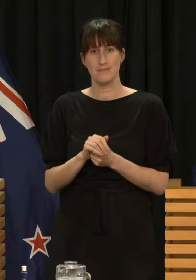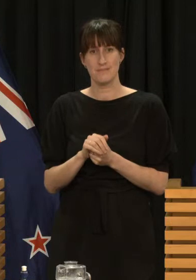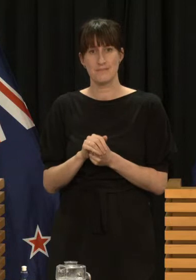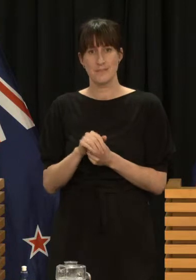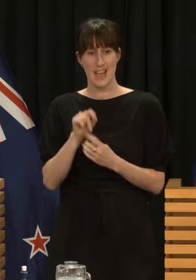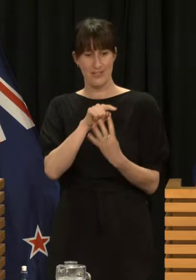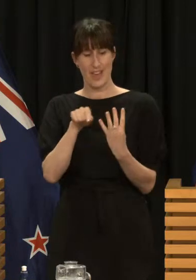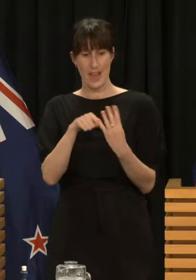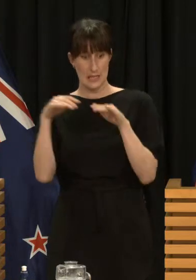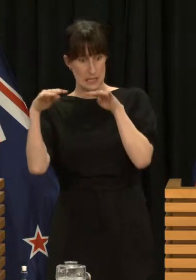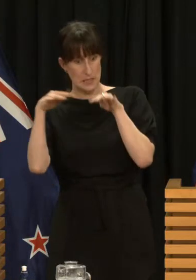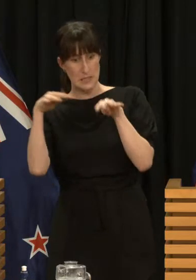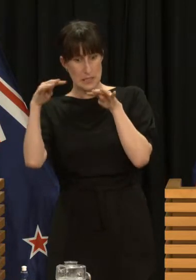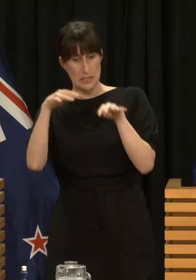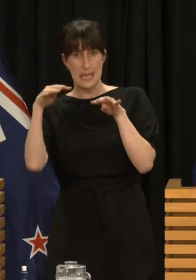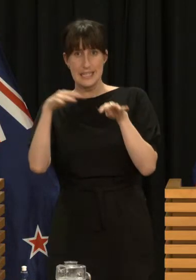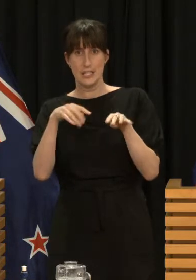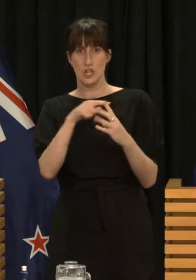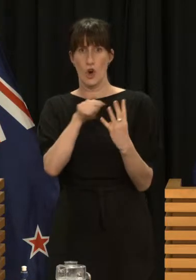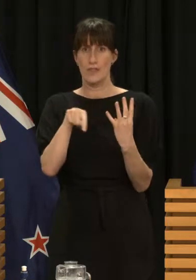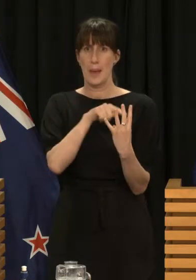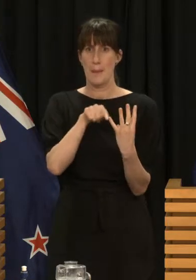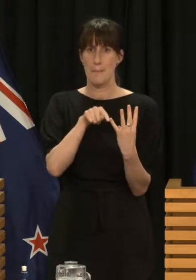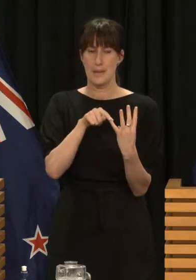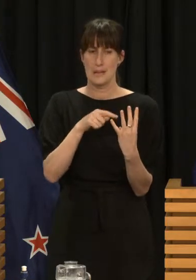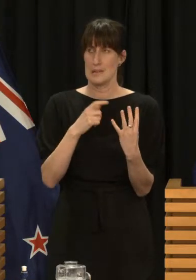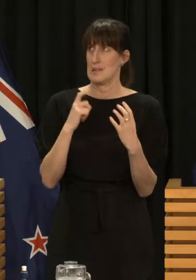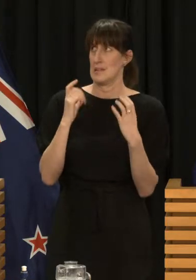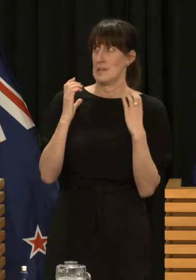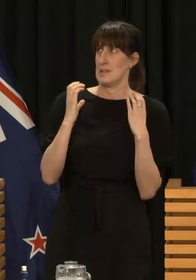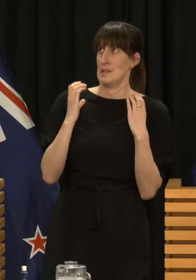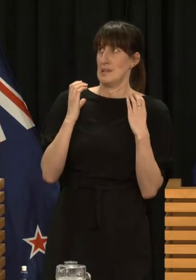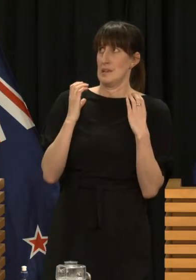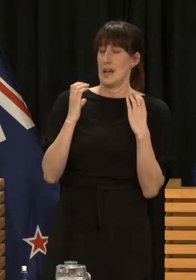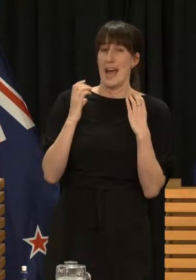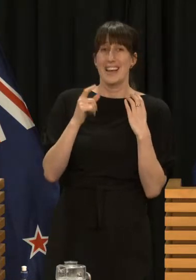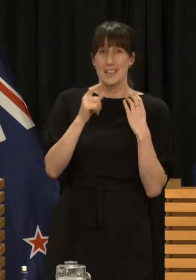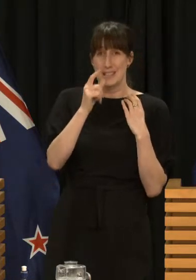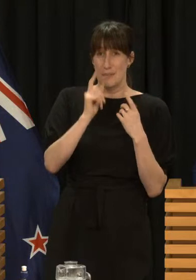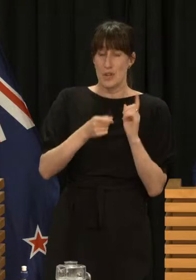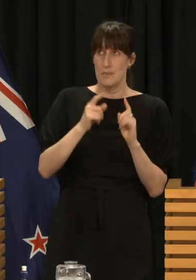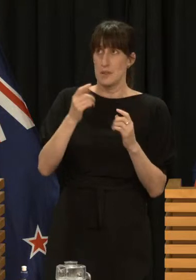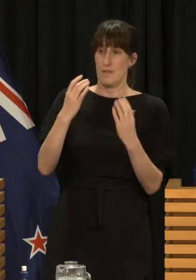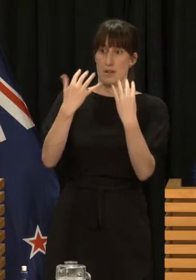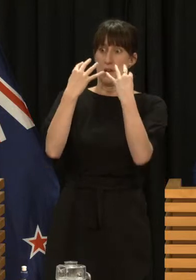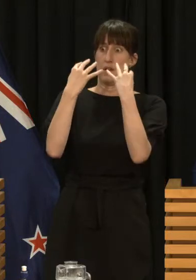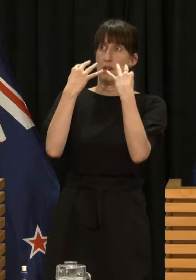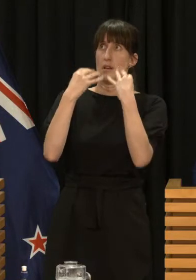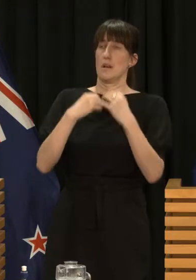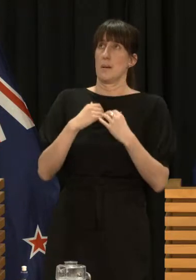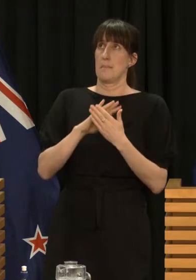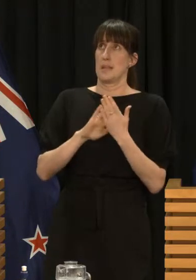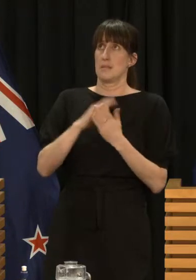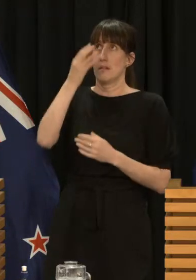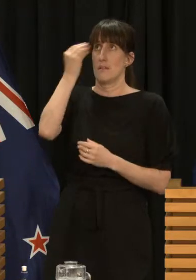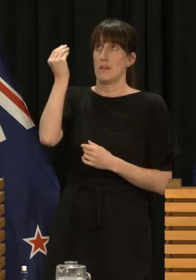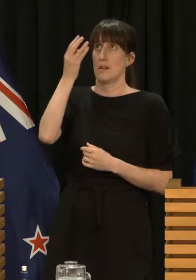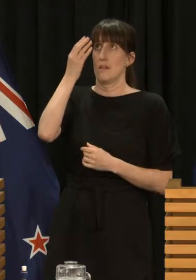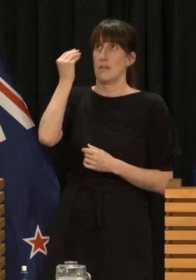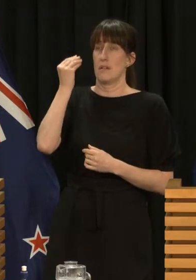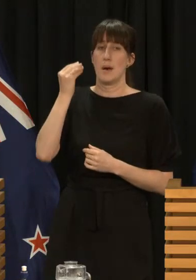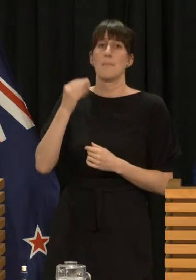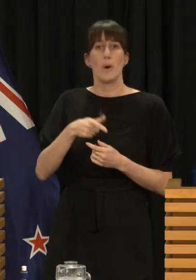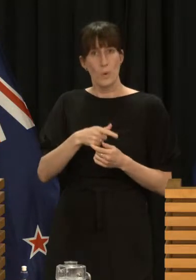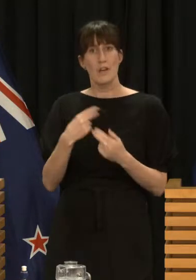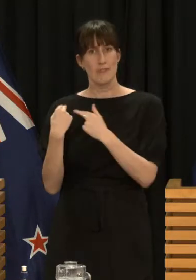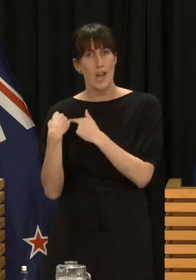actually have a big impact on people's concentration and their ability to recall information at a time when we are relying on them to be